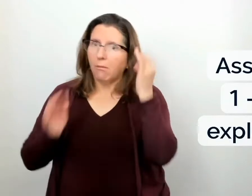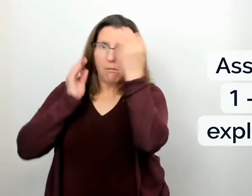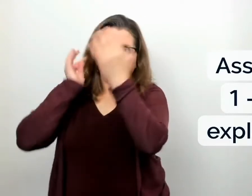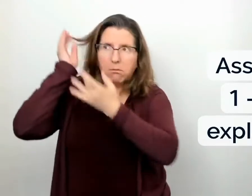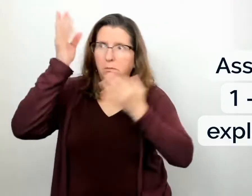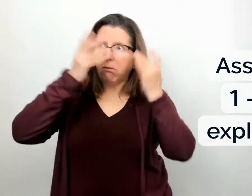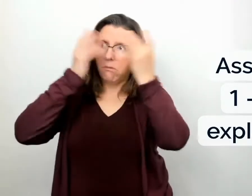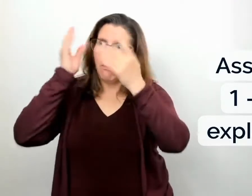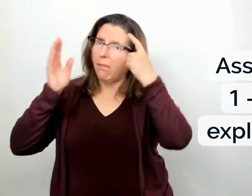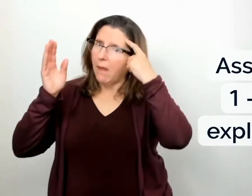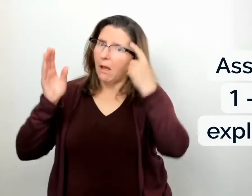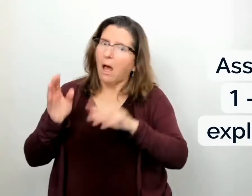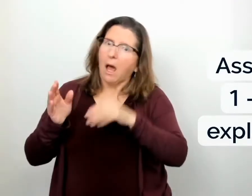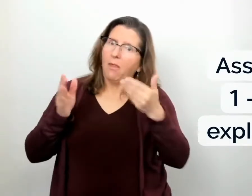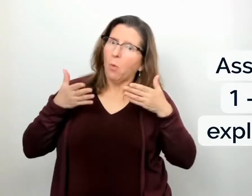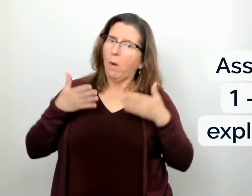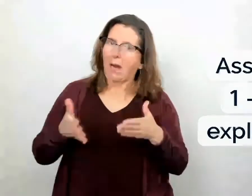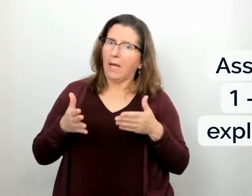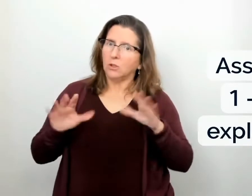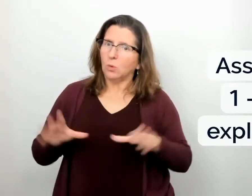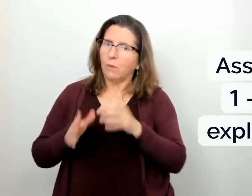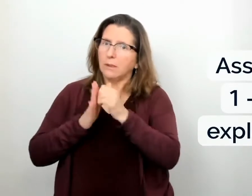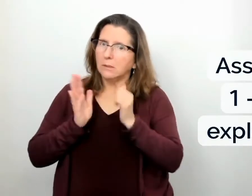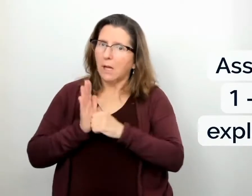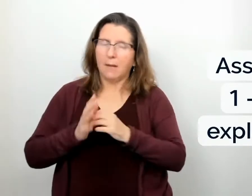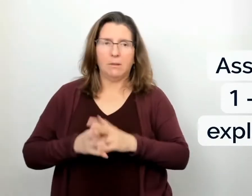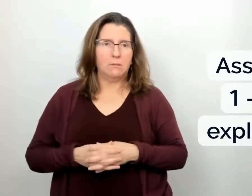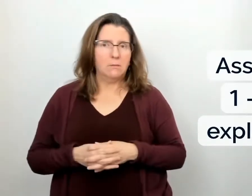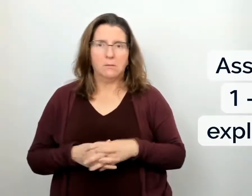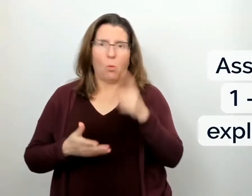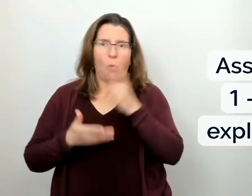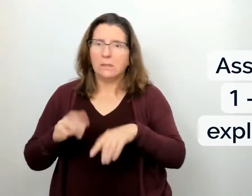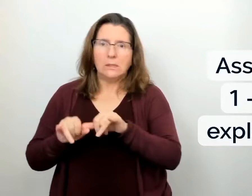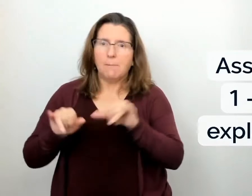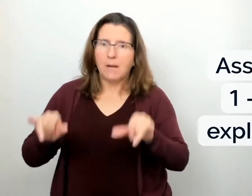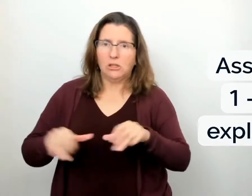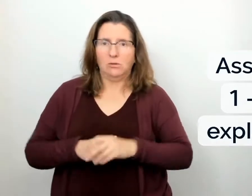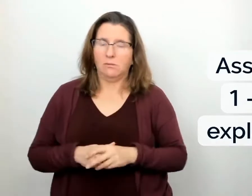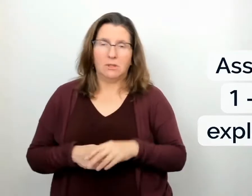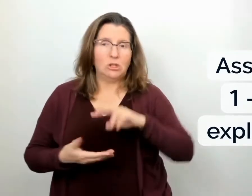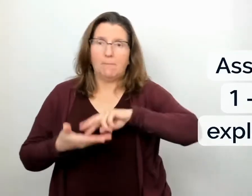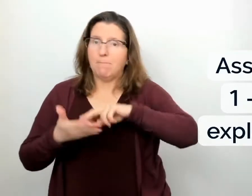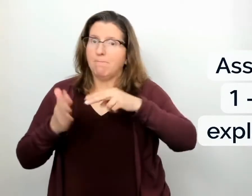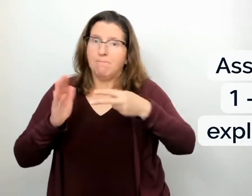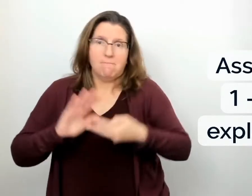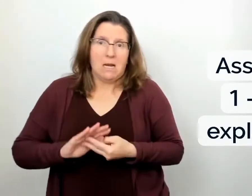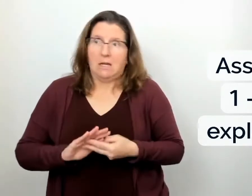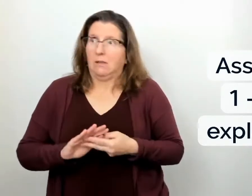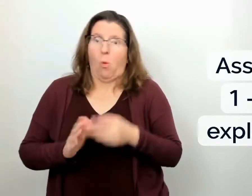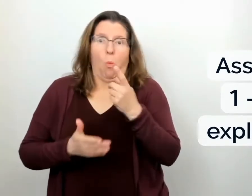after the assignment you had some deeper reflection that would have been germane to the topic. However, we can only mark what you